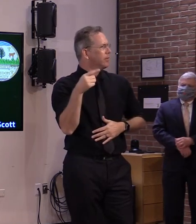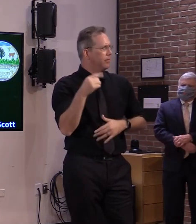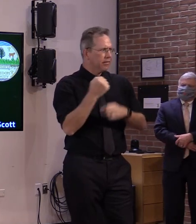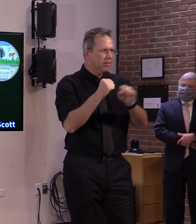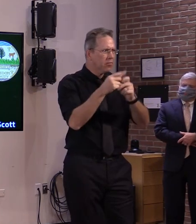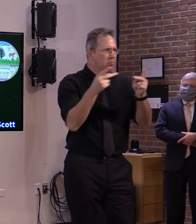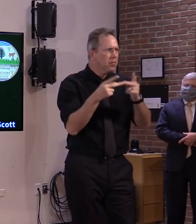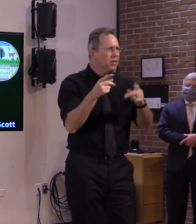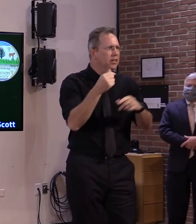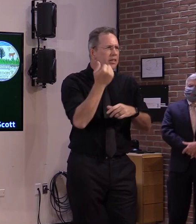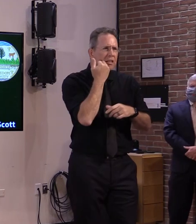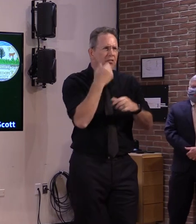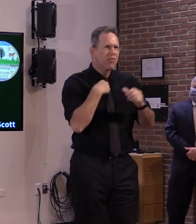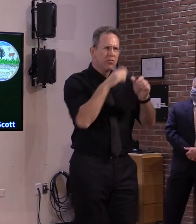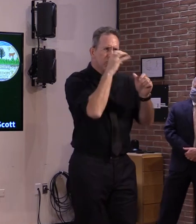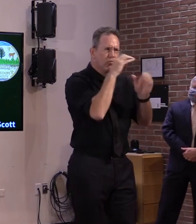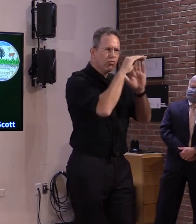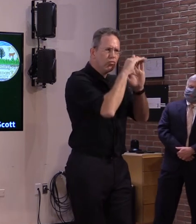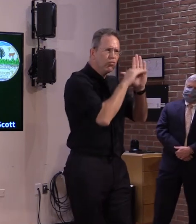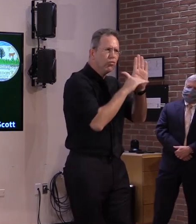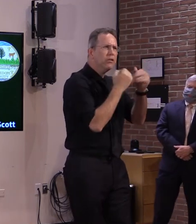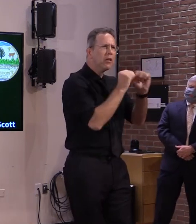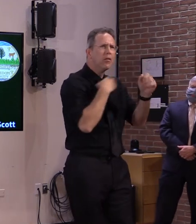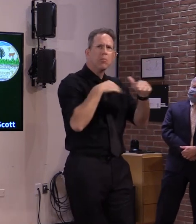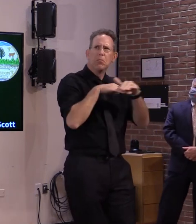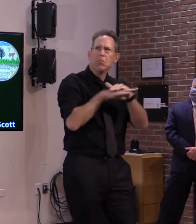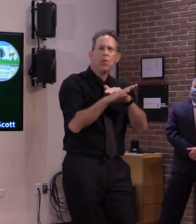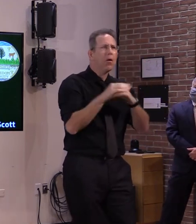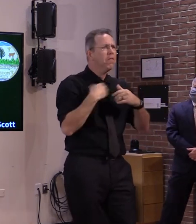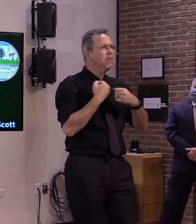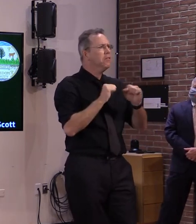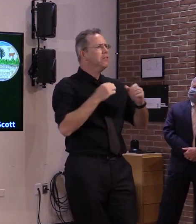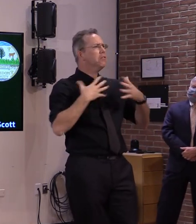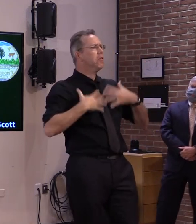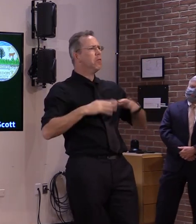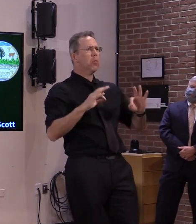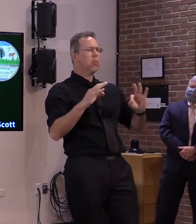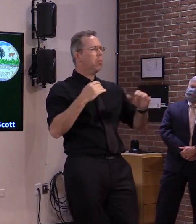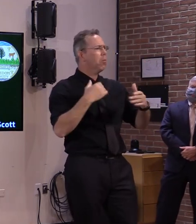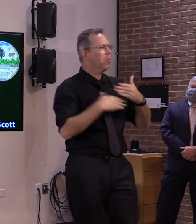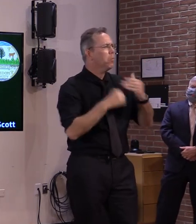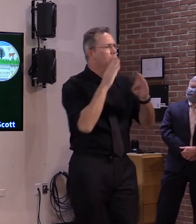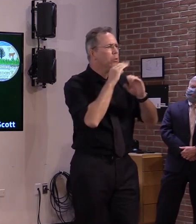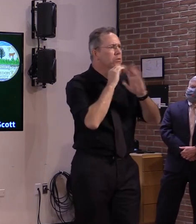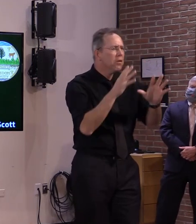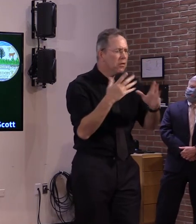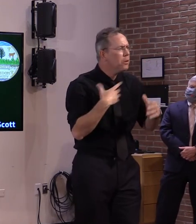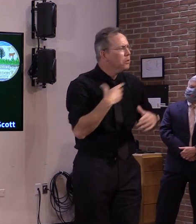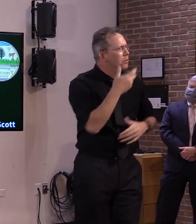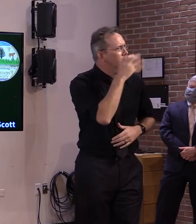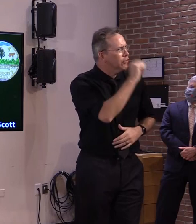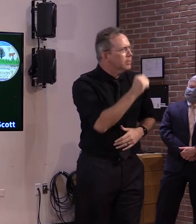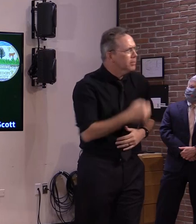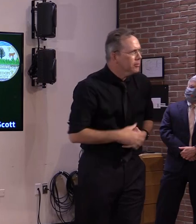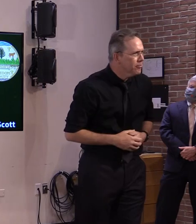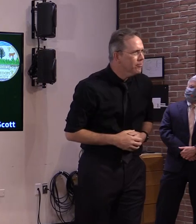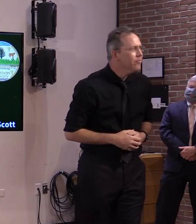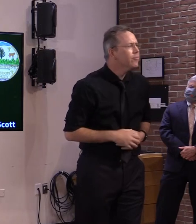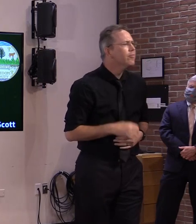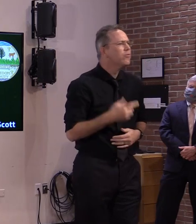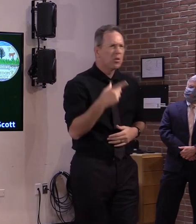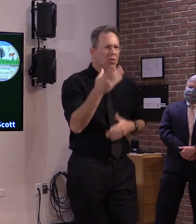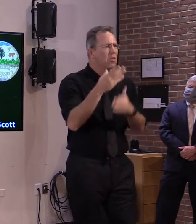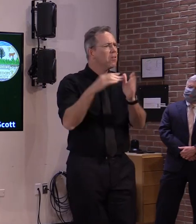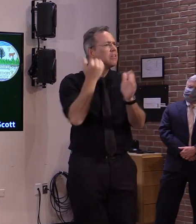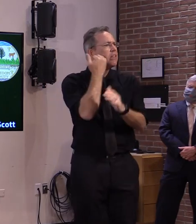I got there. But one of the things that was interesting to me was they came and asked me a number of questions before I even